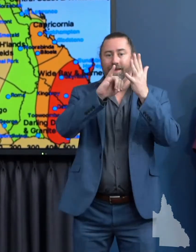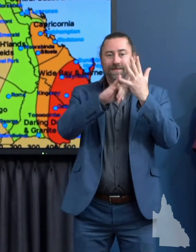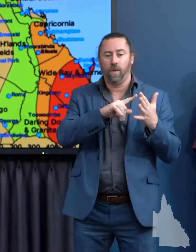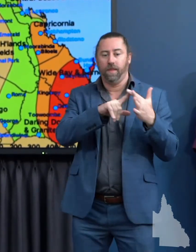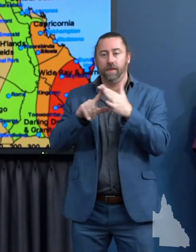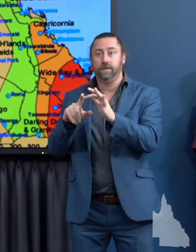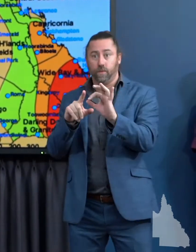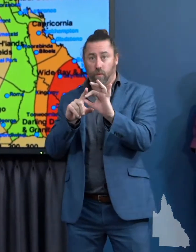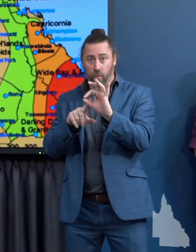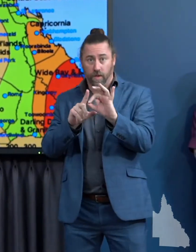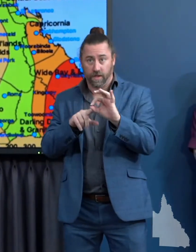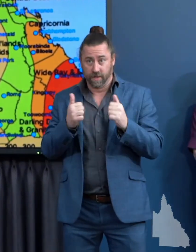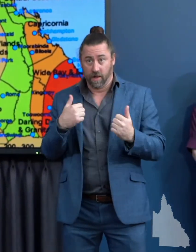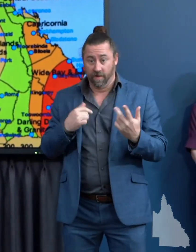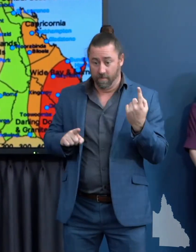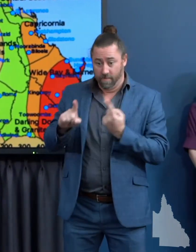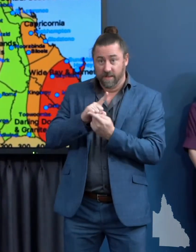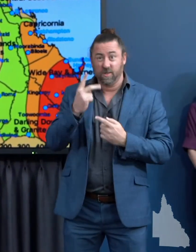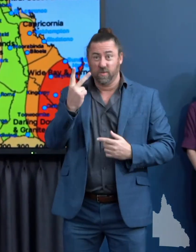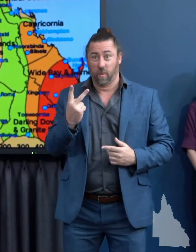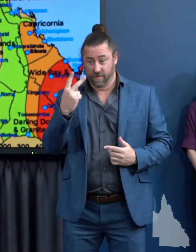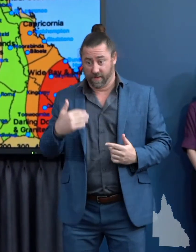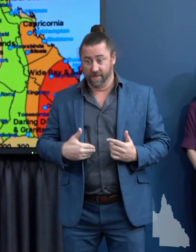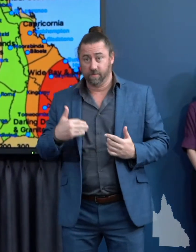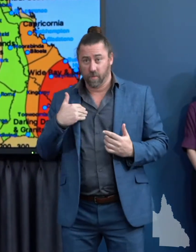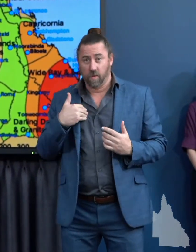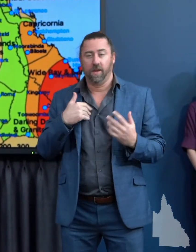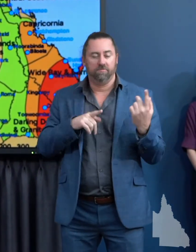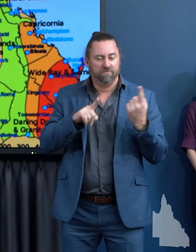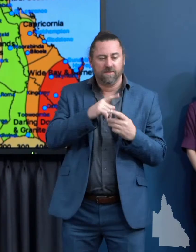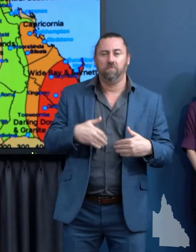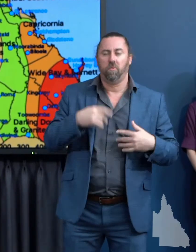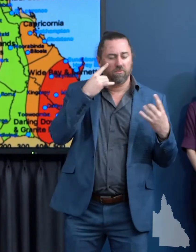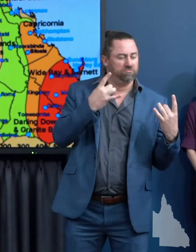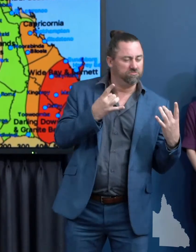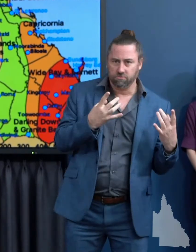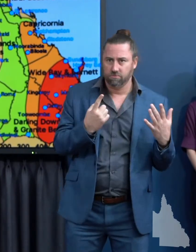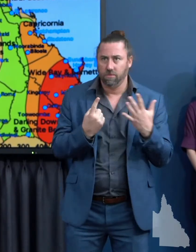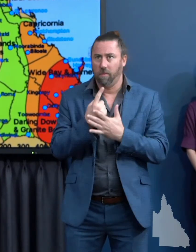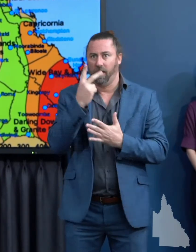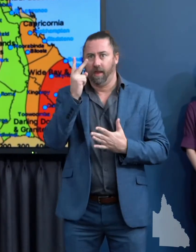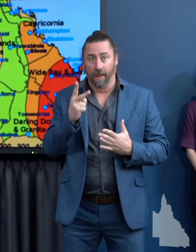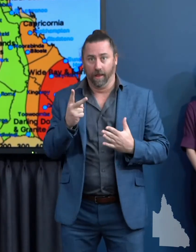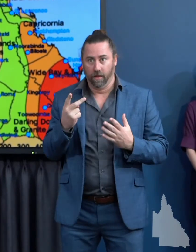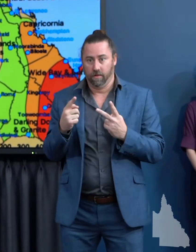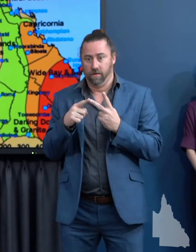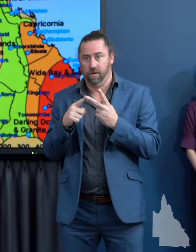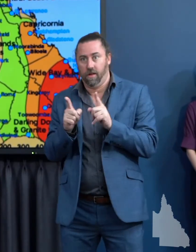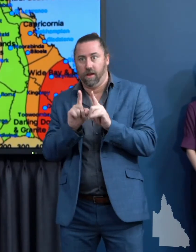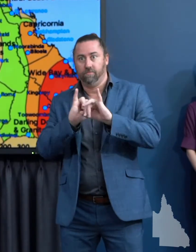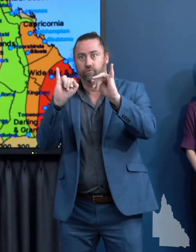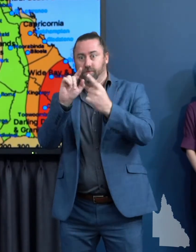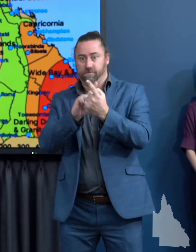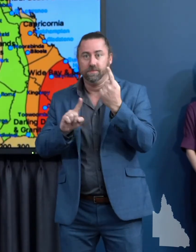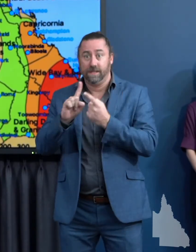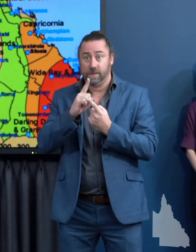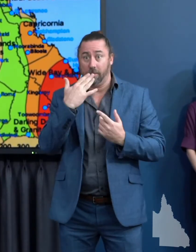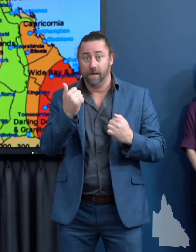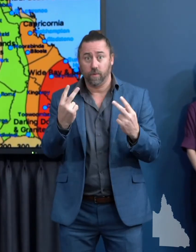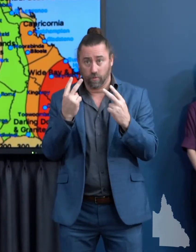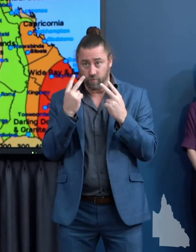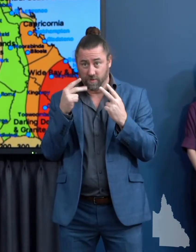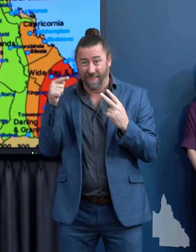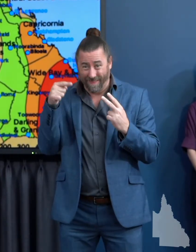had two meetings this morning. We've just had a second emergency meeting, and it's really important that everyone listens